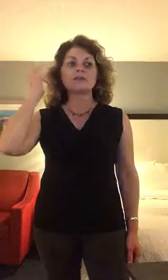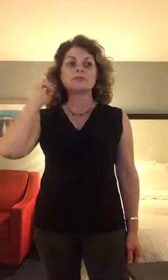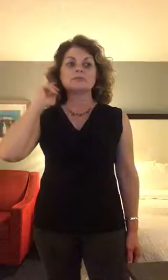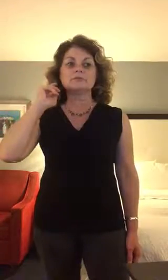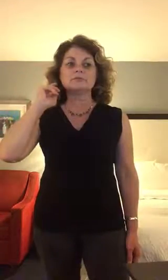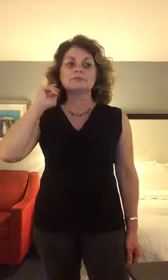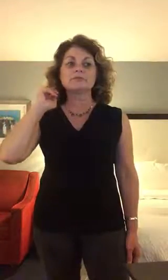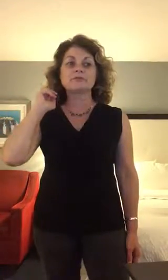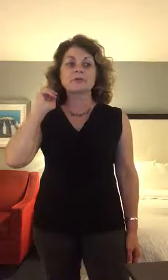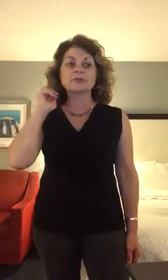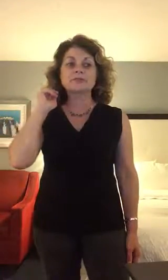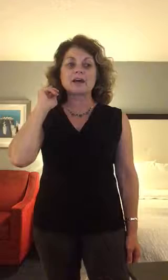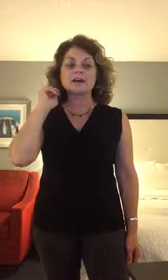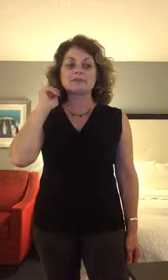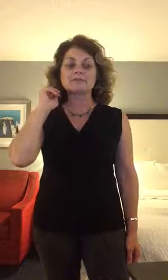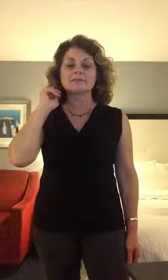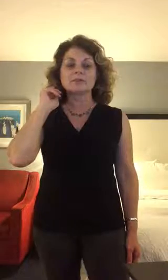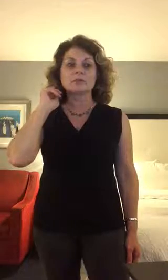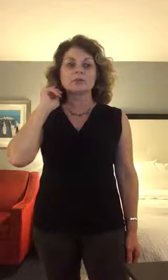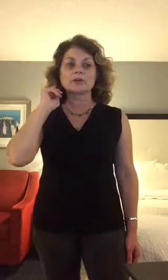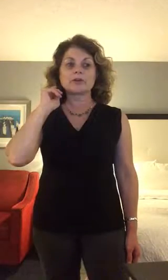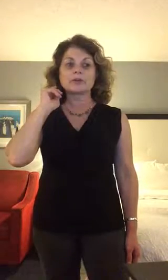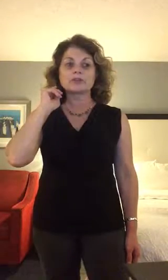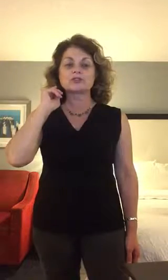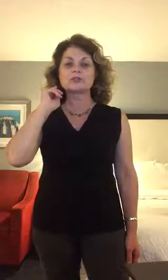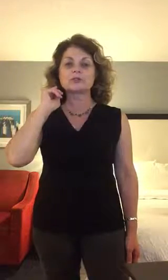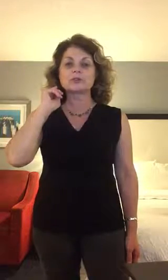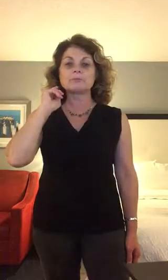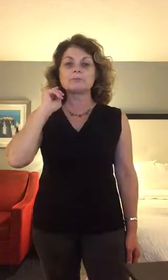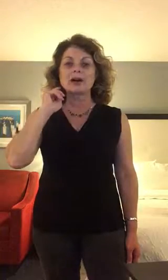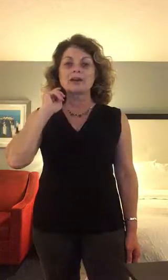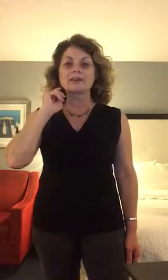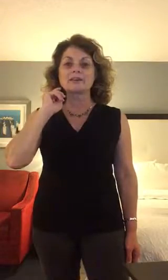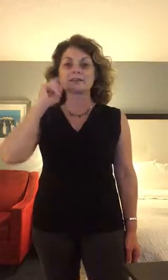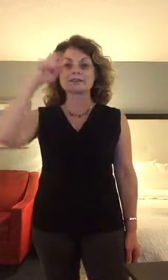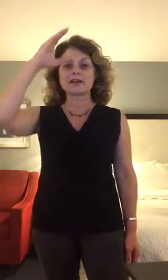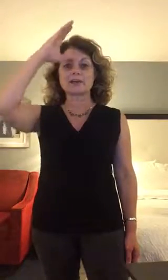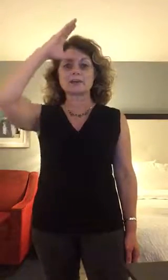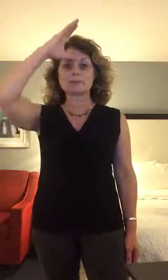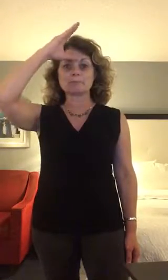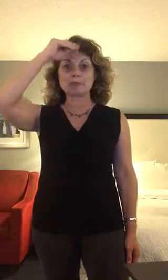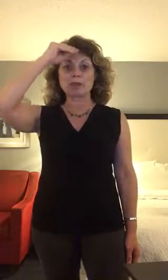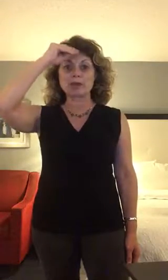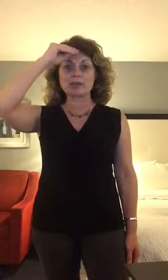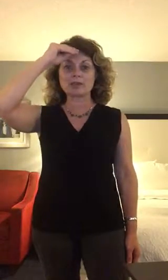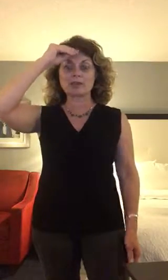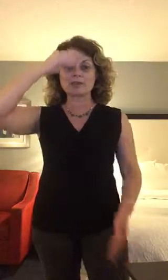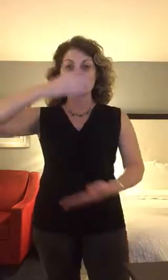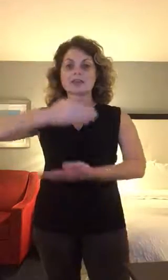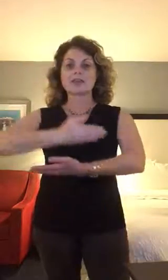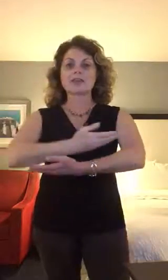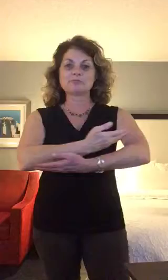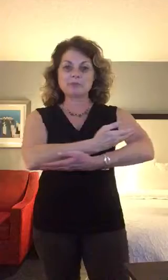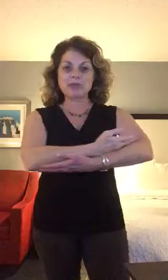Now, for son, we're going to combine the sign boy and